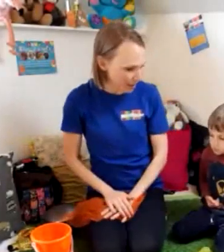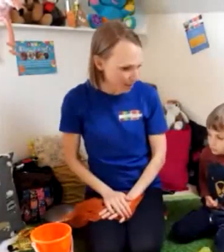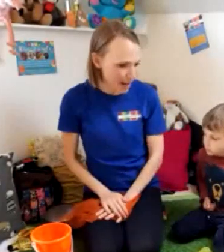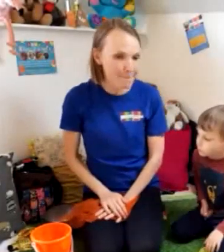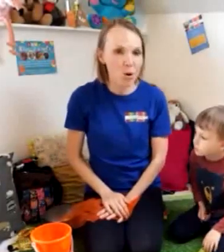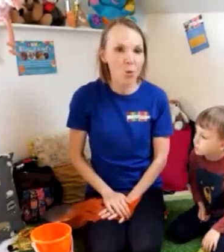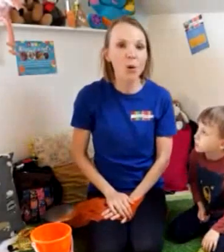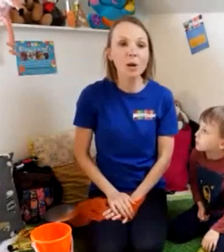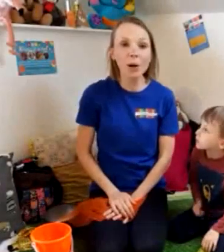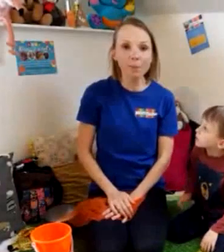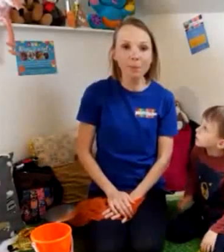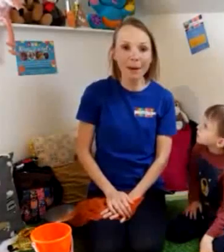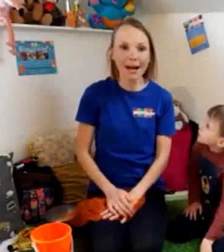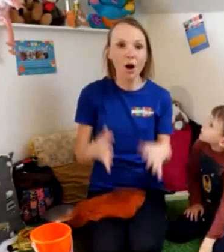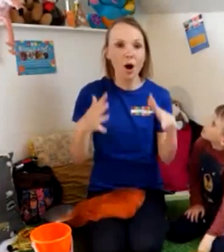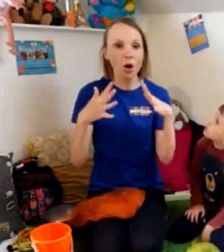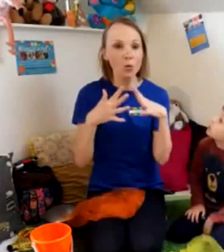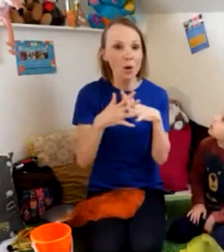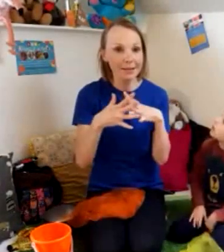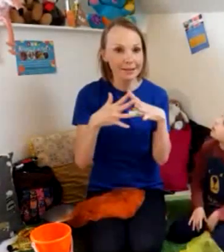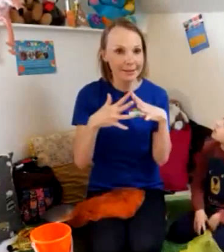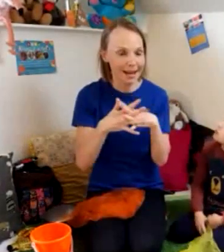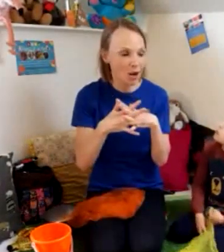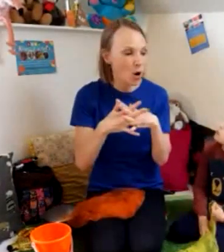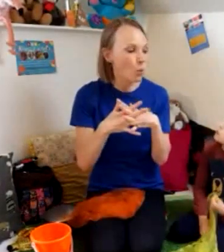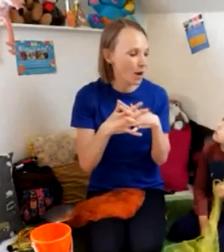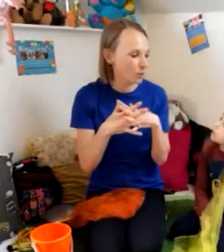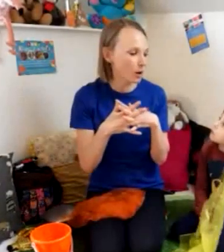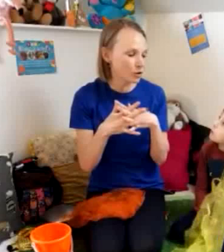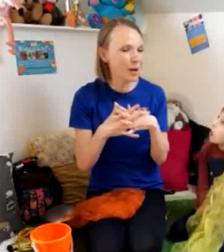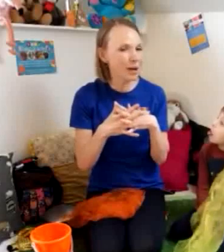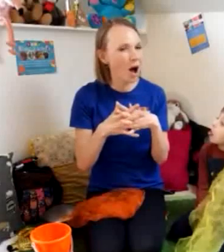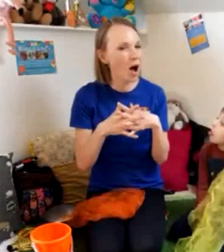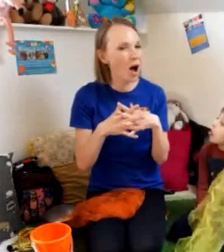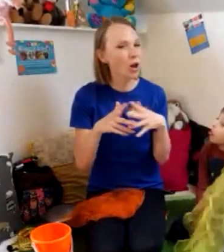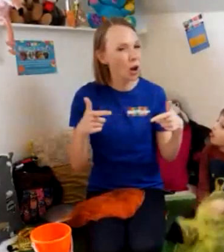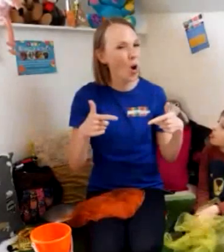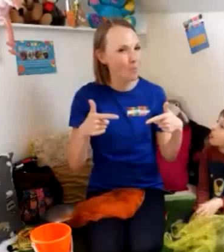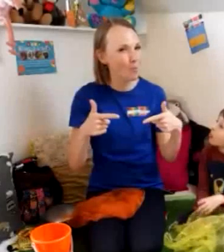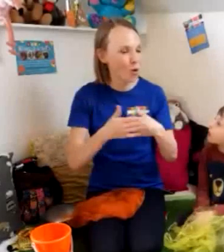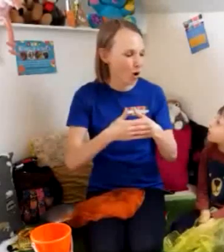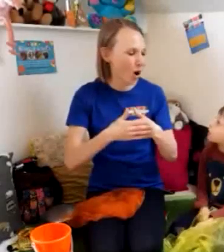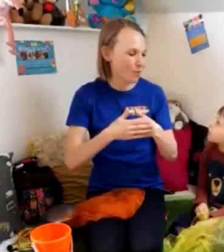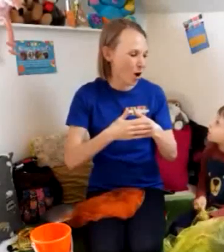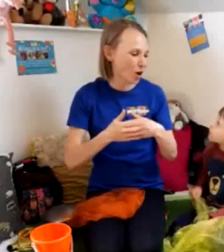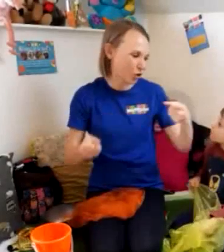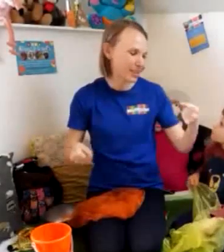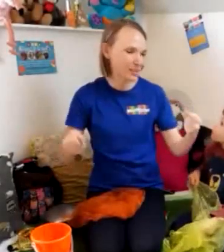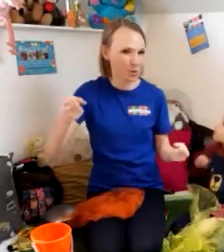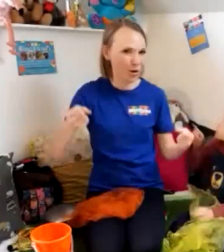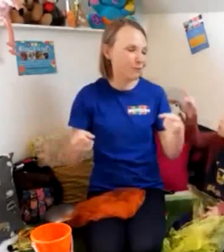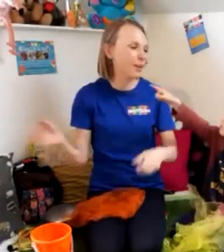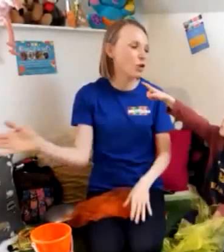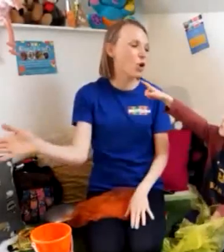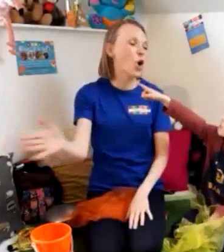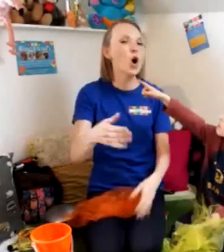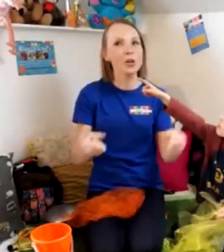minute, but we will be back on Wednesday when we are doing a lot more of our transport. In fact, all the